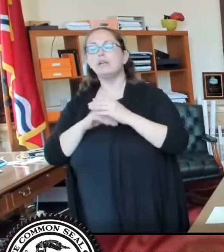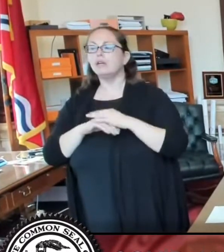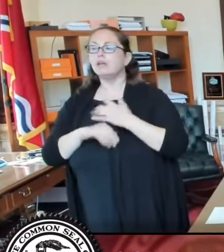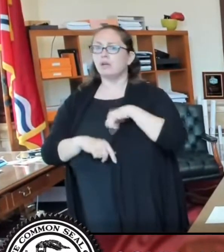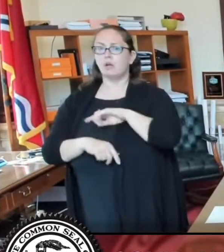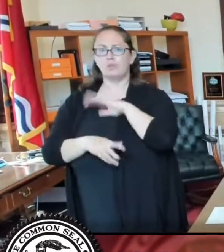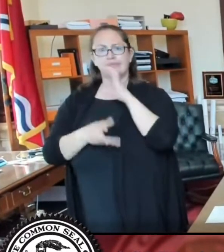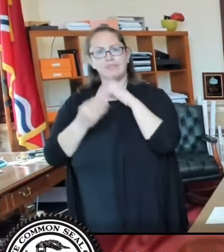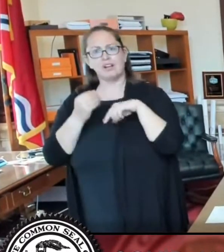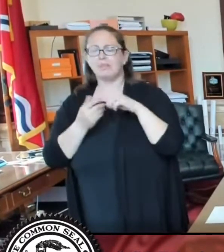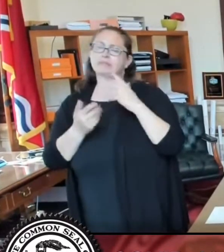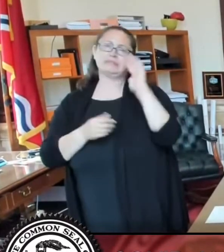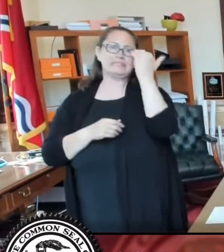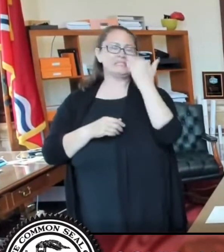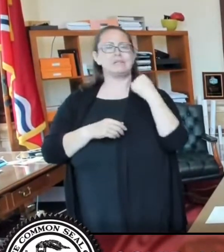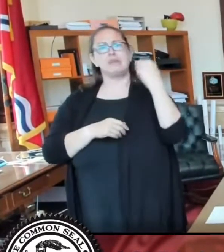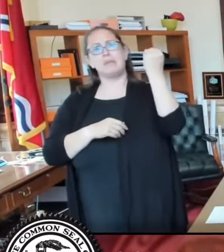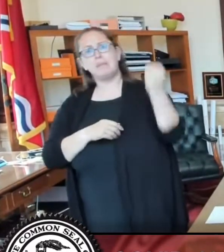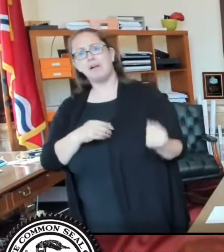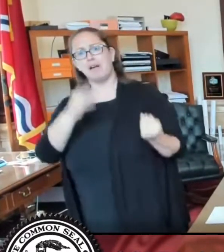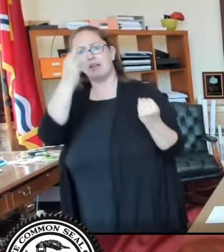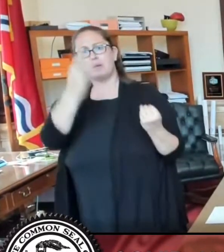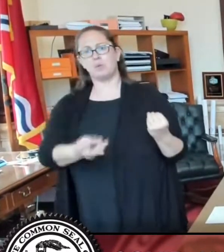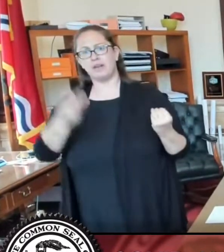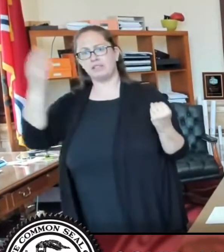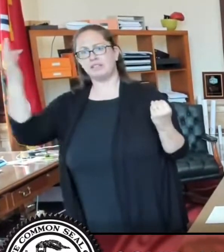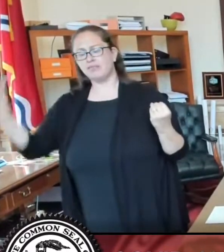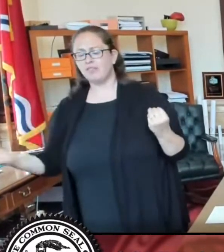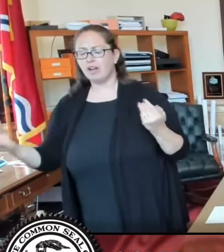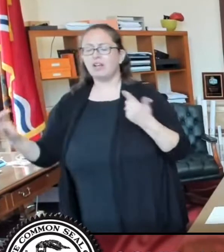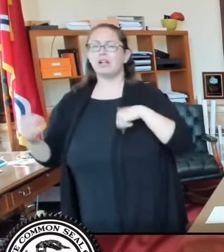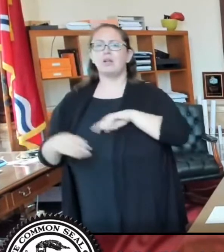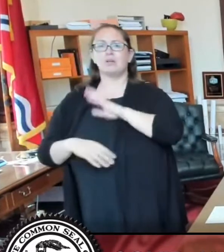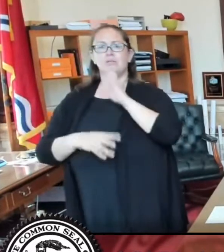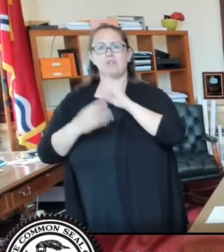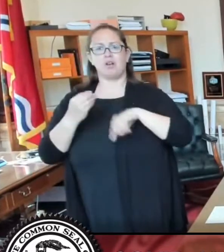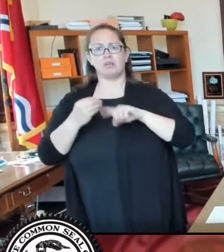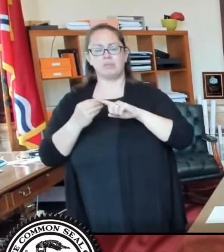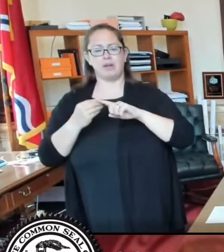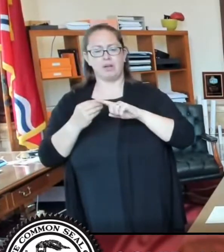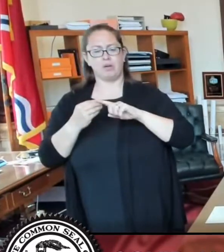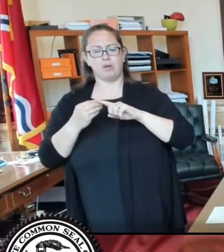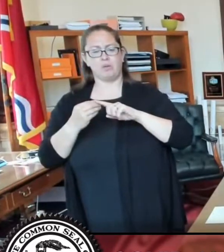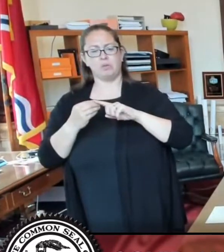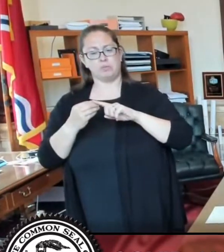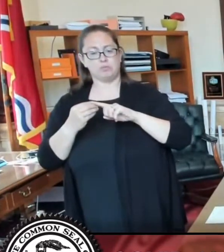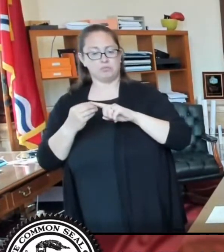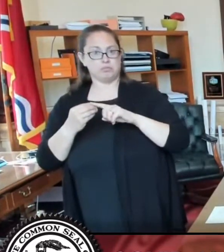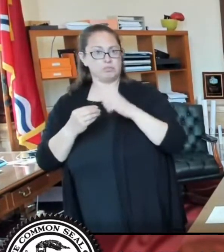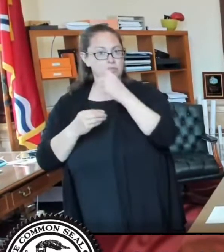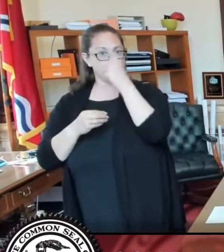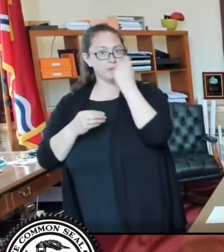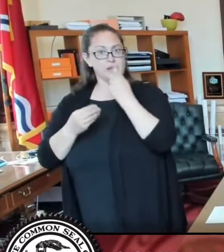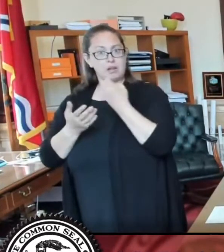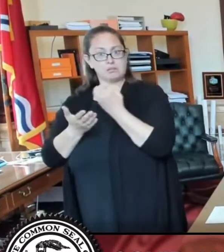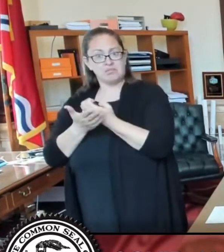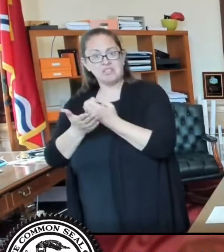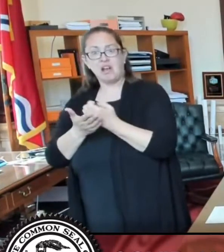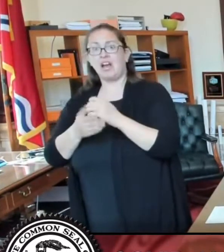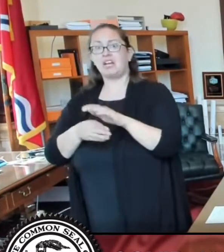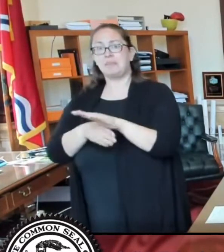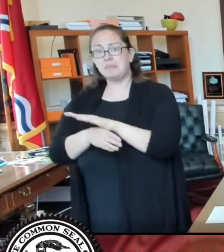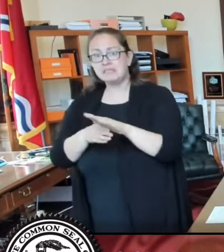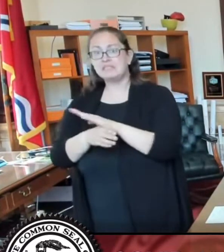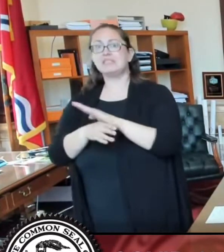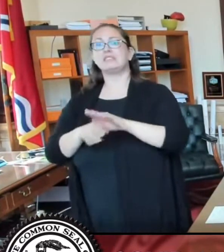like every Monday, Wednesday, Friday, we've talked about how with the reopening of the economy, with